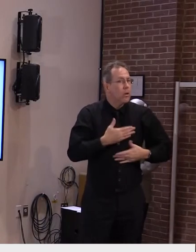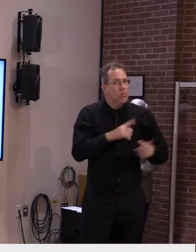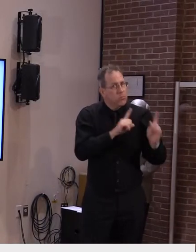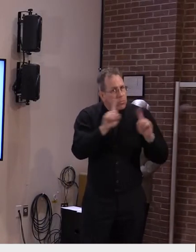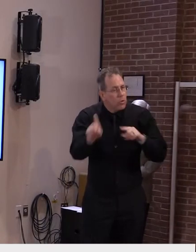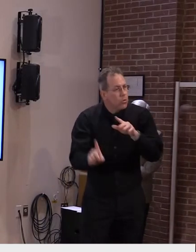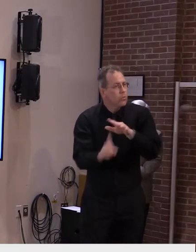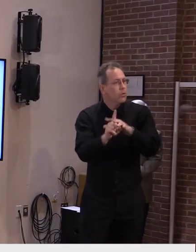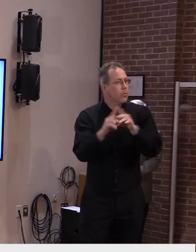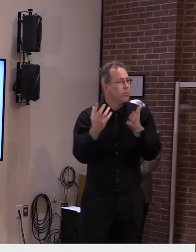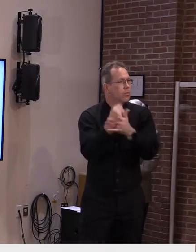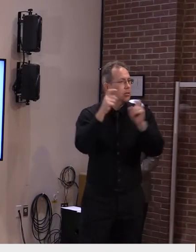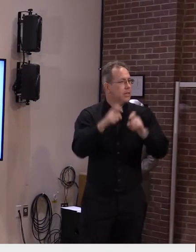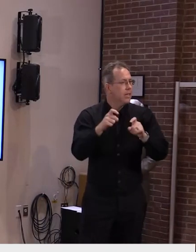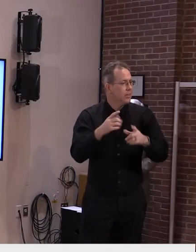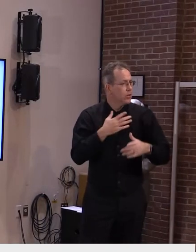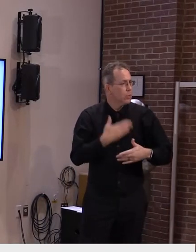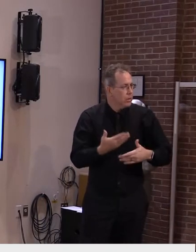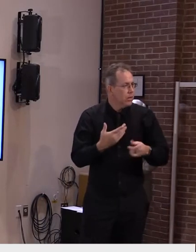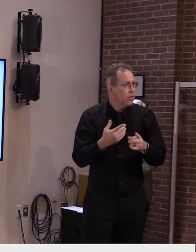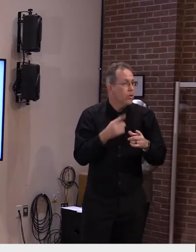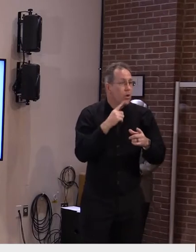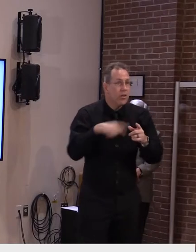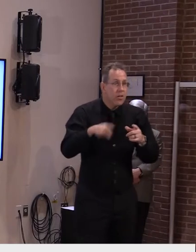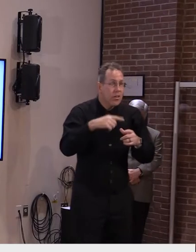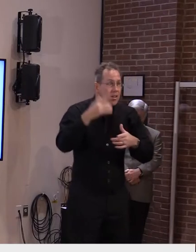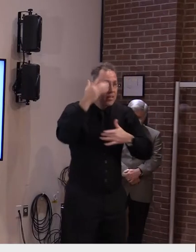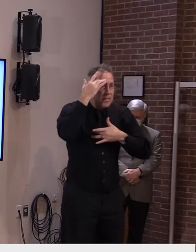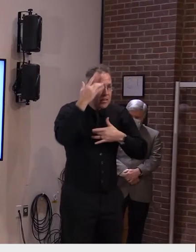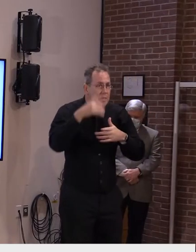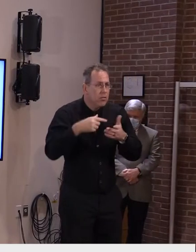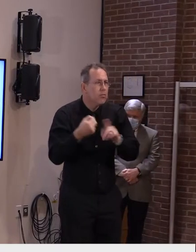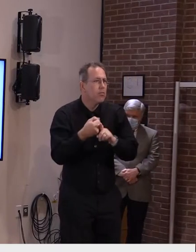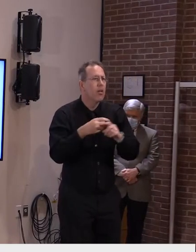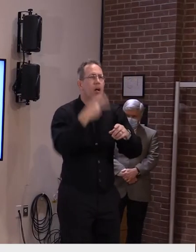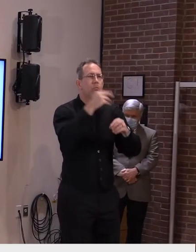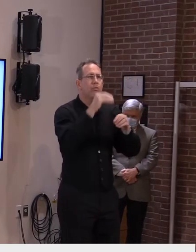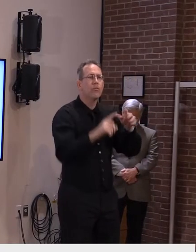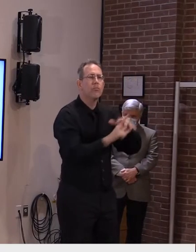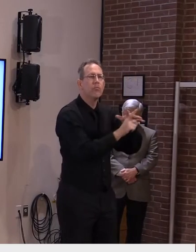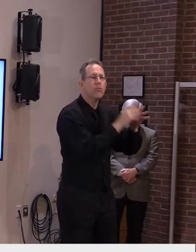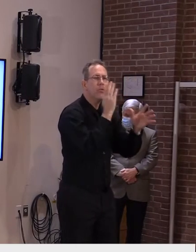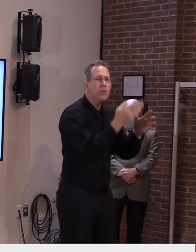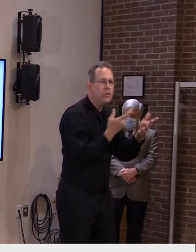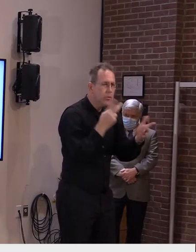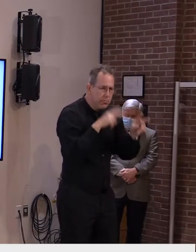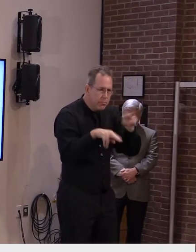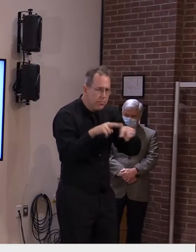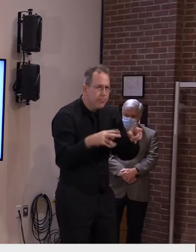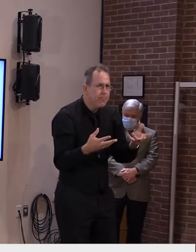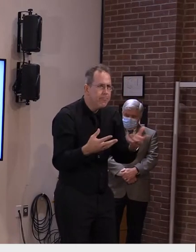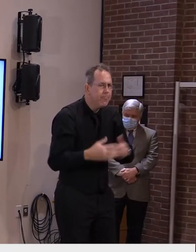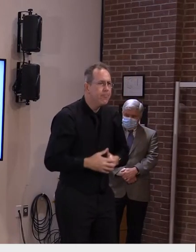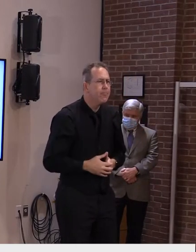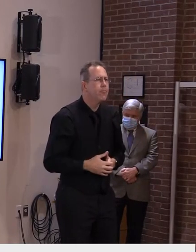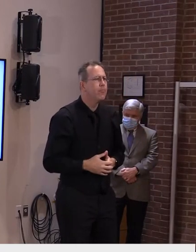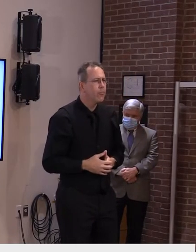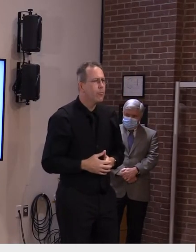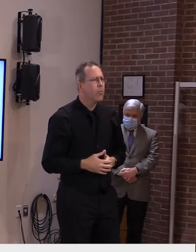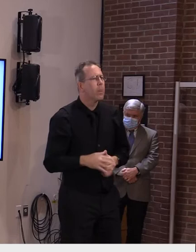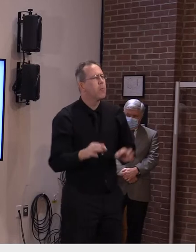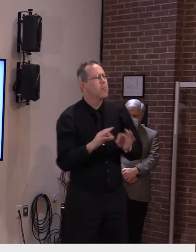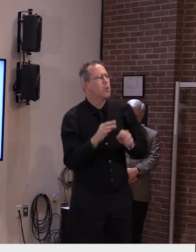entire population is experiencing with regard to COVID. So we'll have to watch and see as we have more of